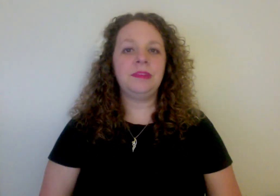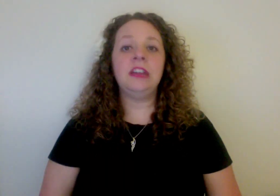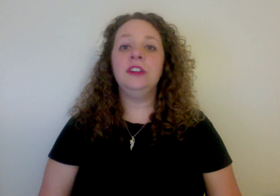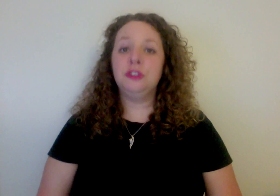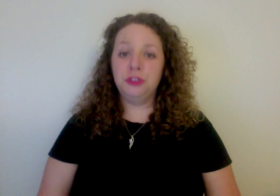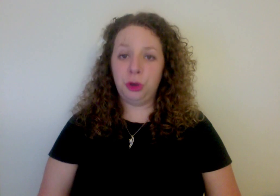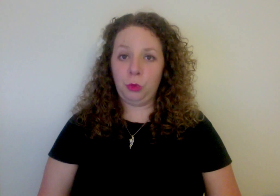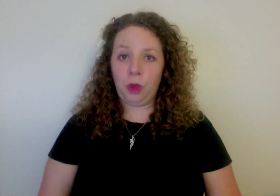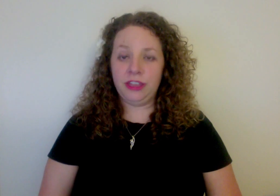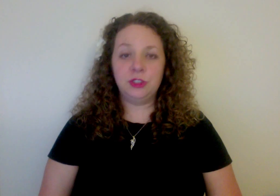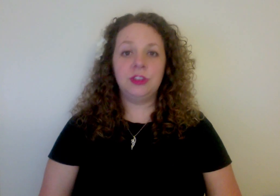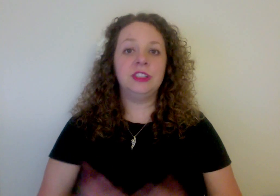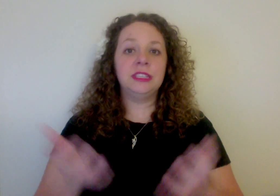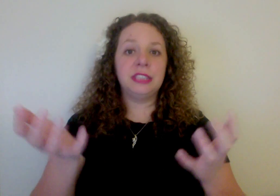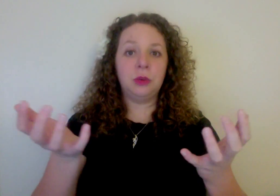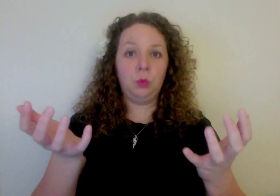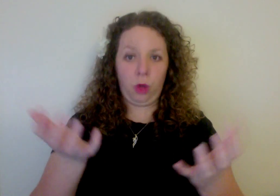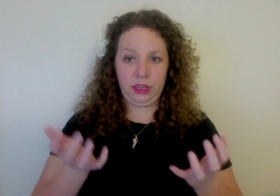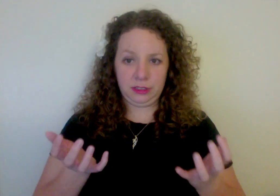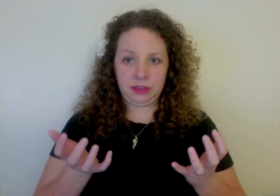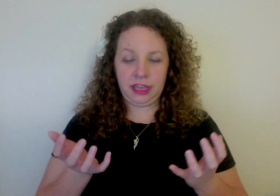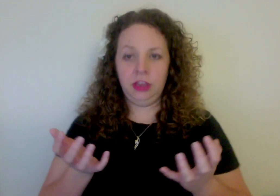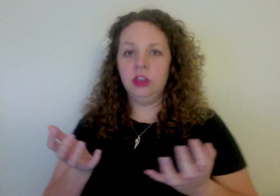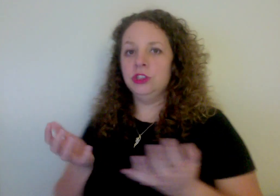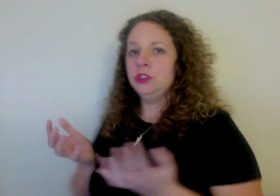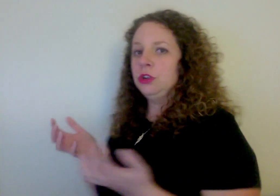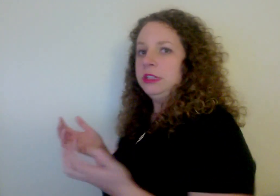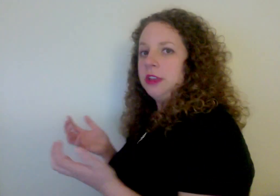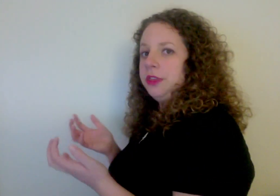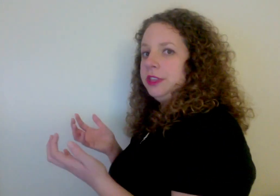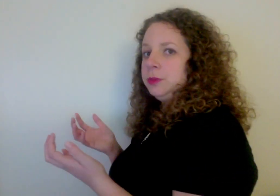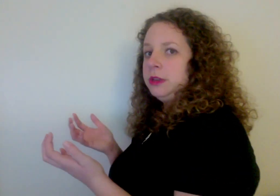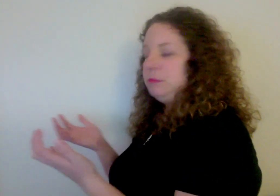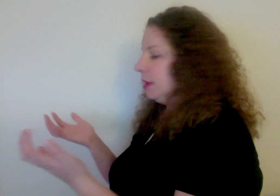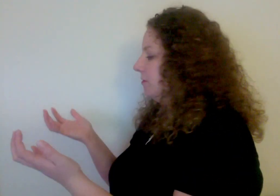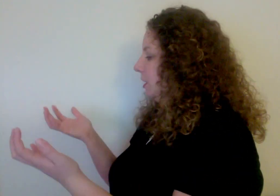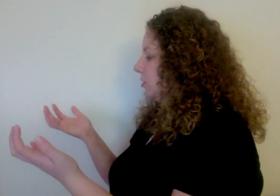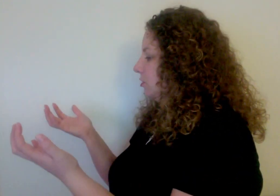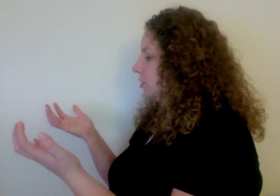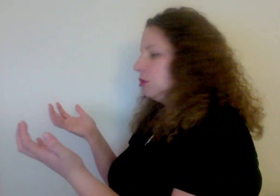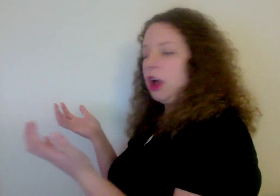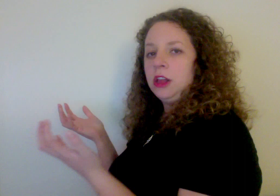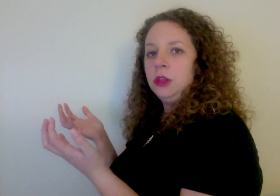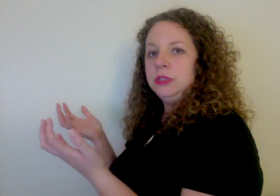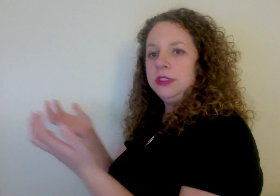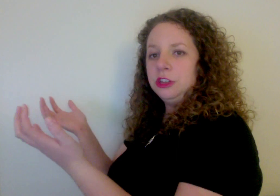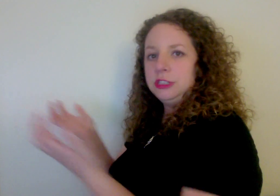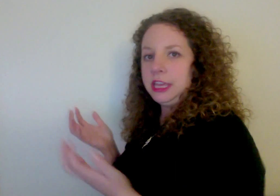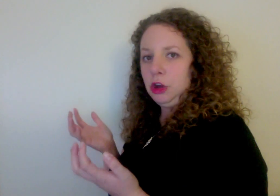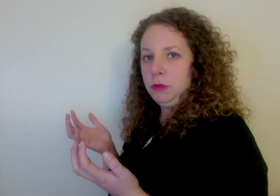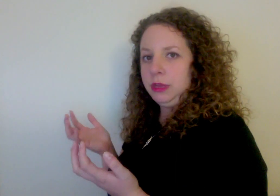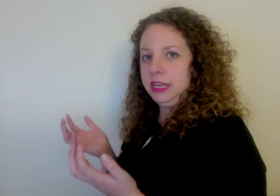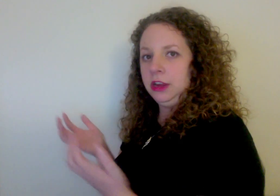C, don't want. So there's the sign want. Okay? So notice on this one, my fingers are not closing, they're staying open here.